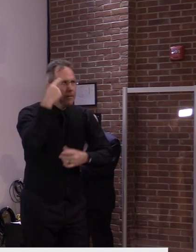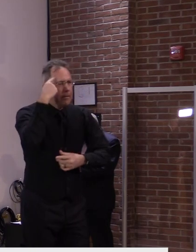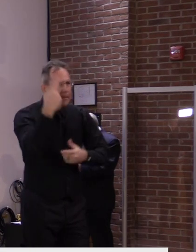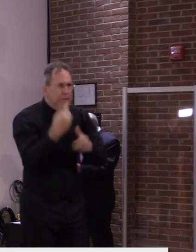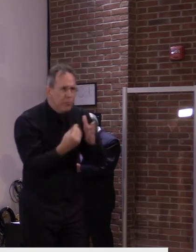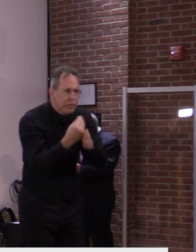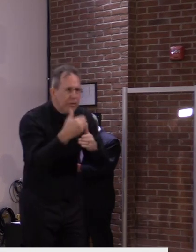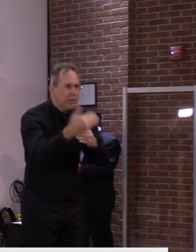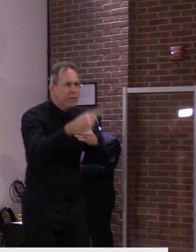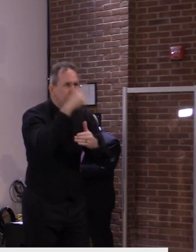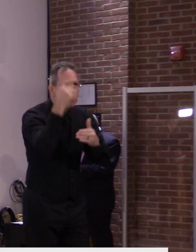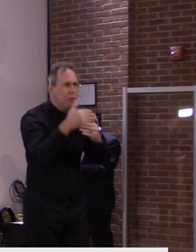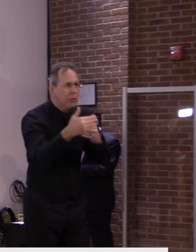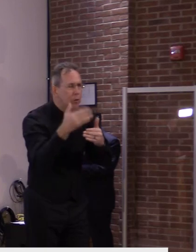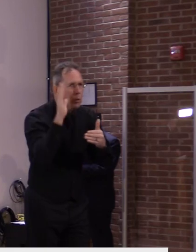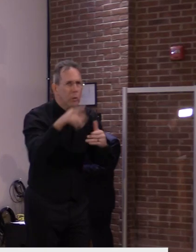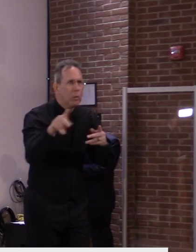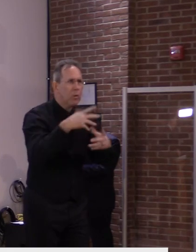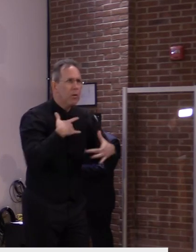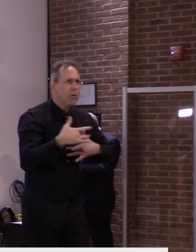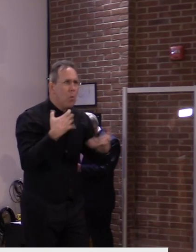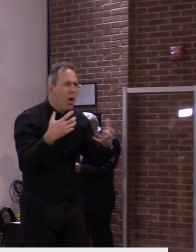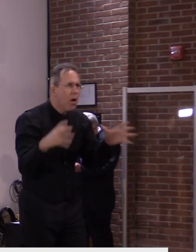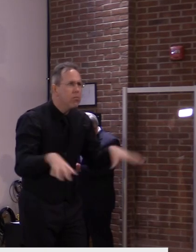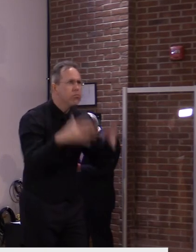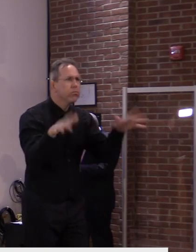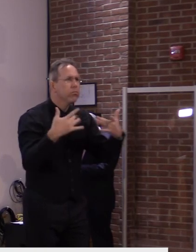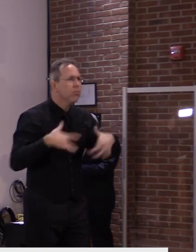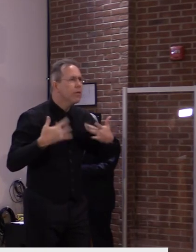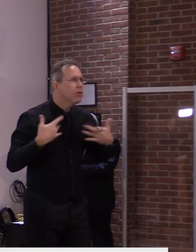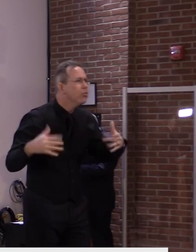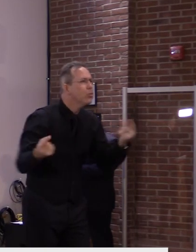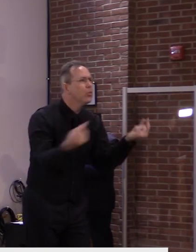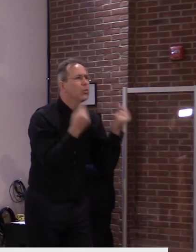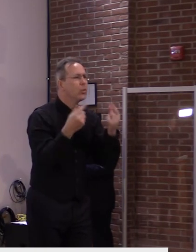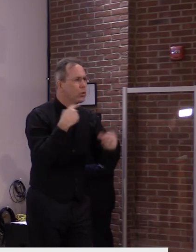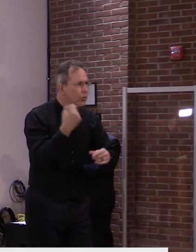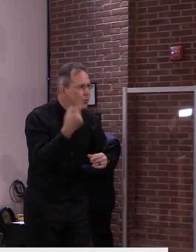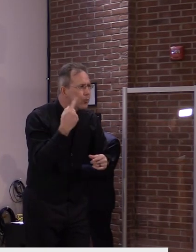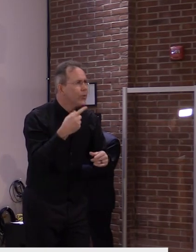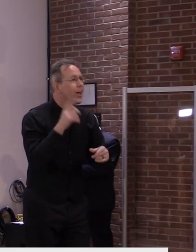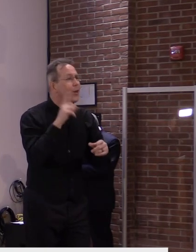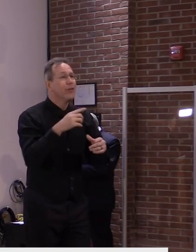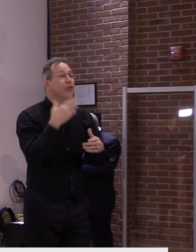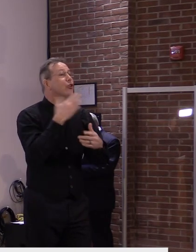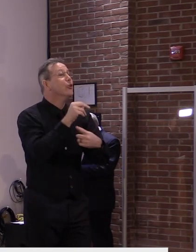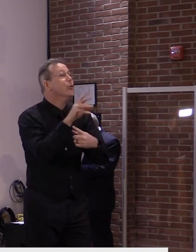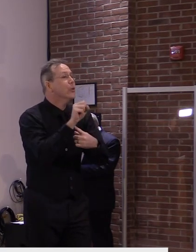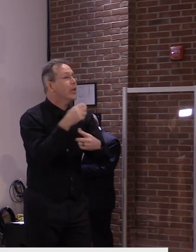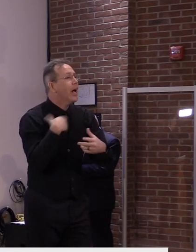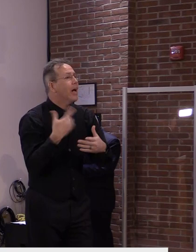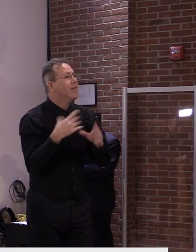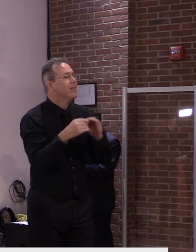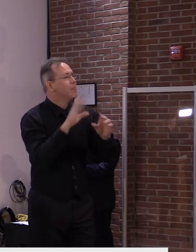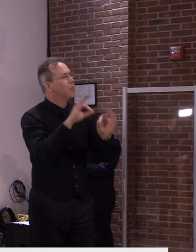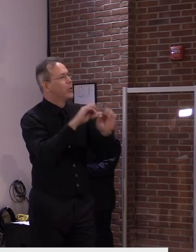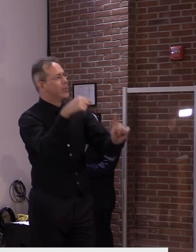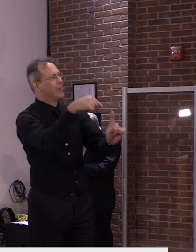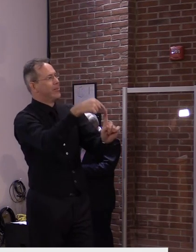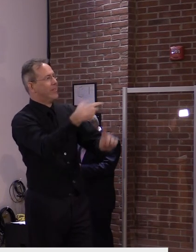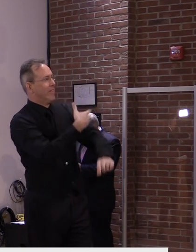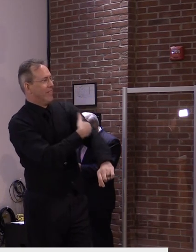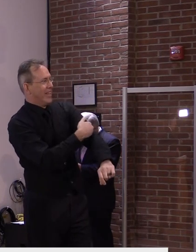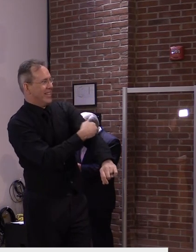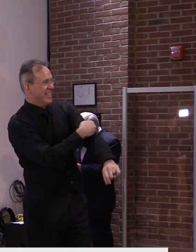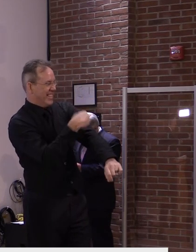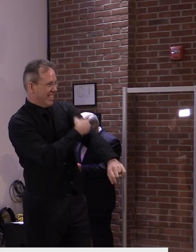news coming out right now. You know, our vaccines are obviously going a little bit faster than we originally could have